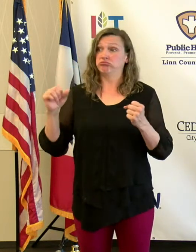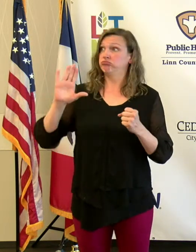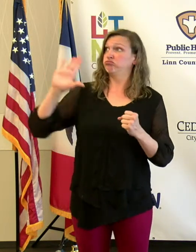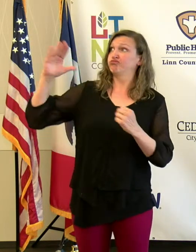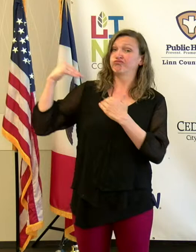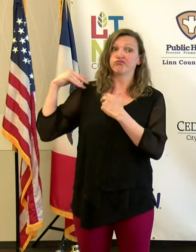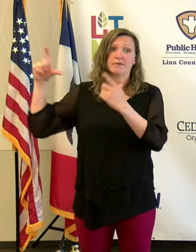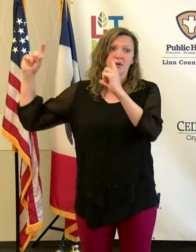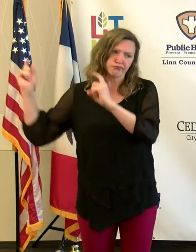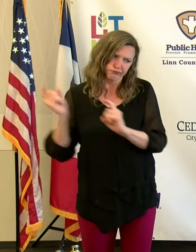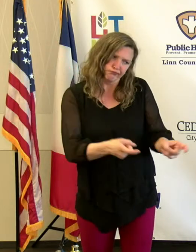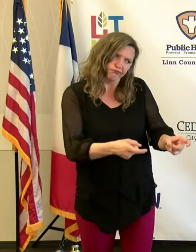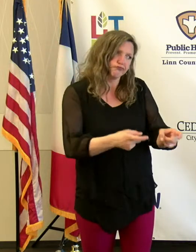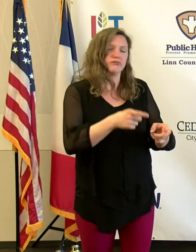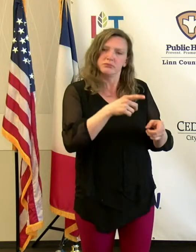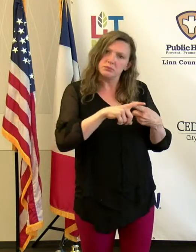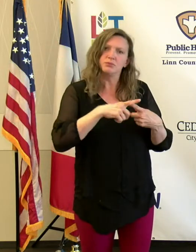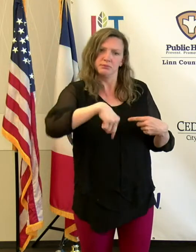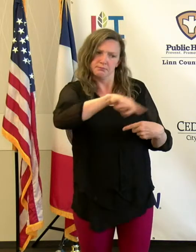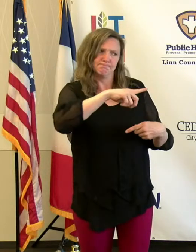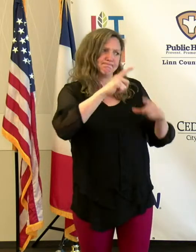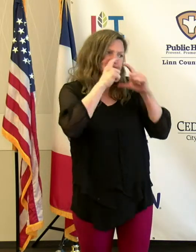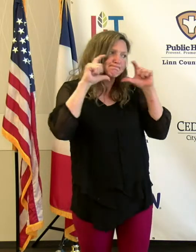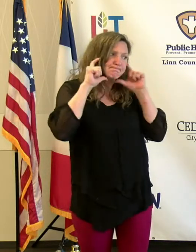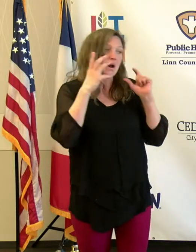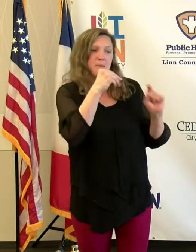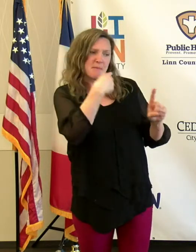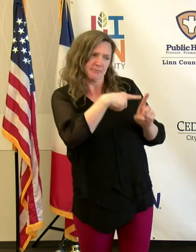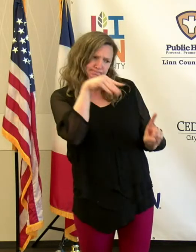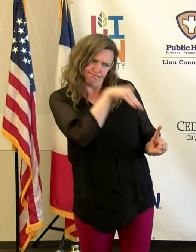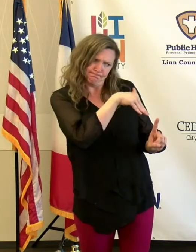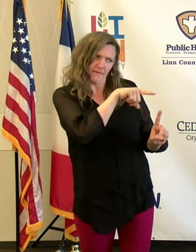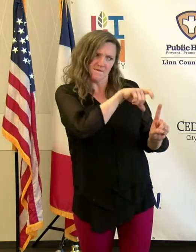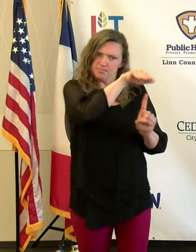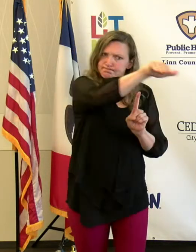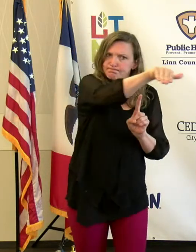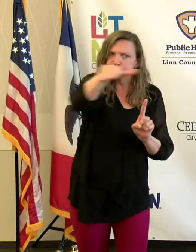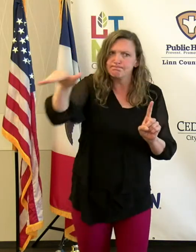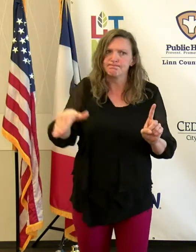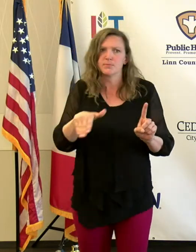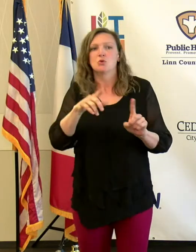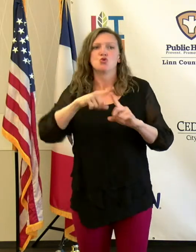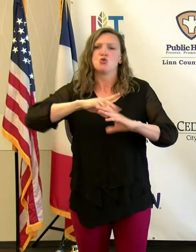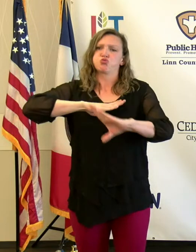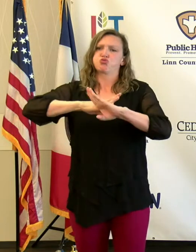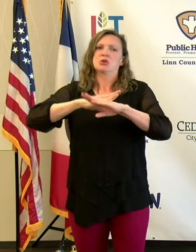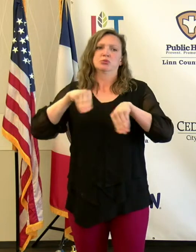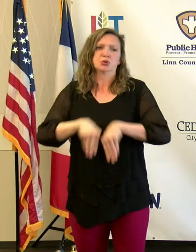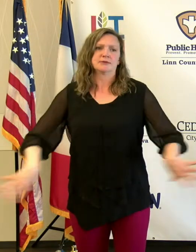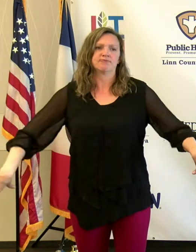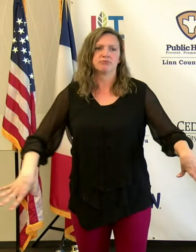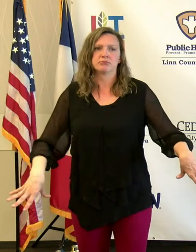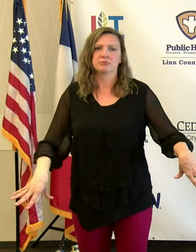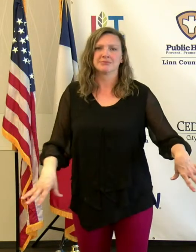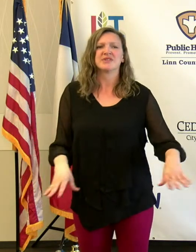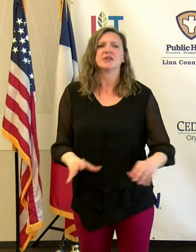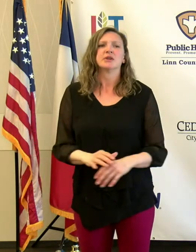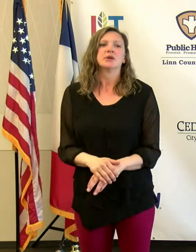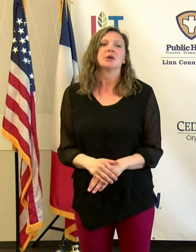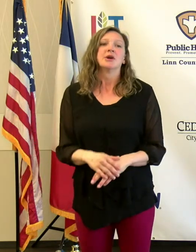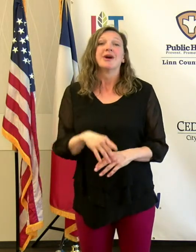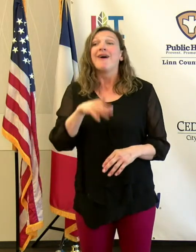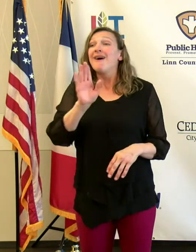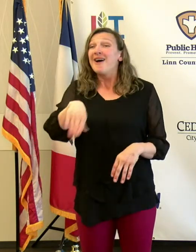But residents still need to stay at least 6 feet away from others, wash their hands frequently. Don't touch your face, cover